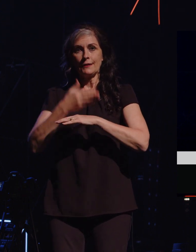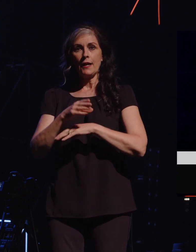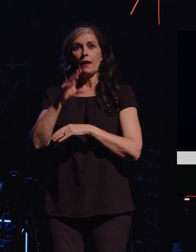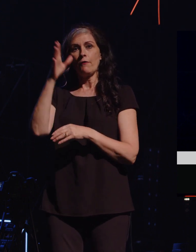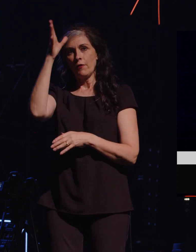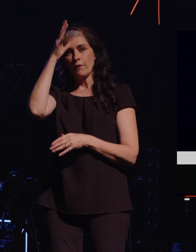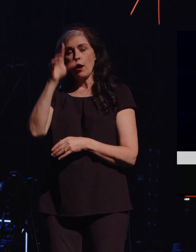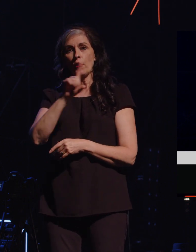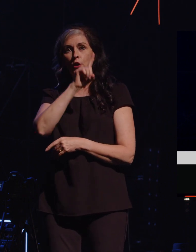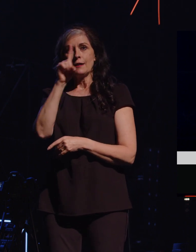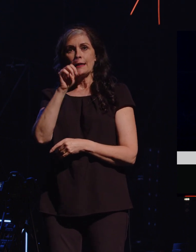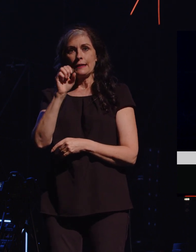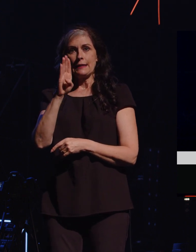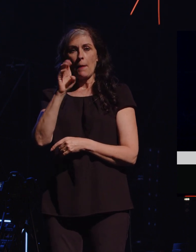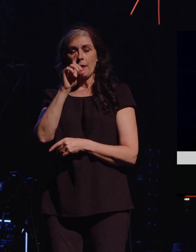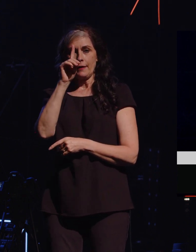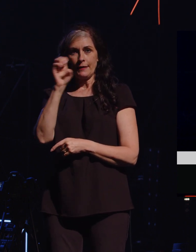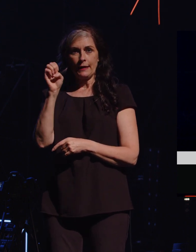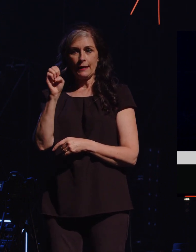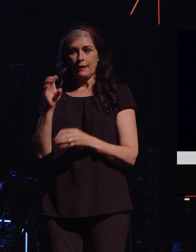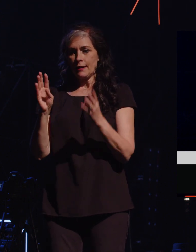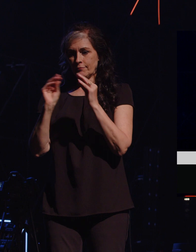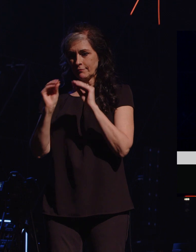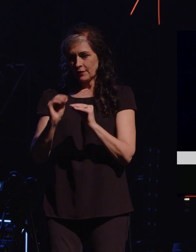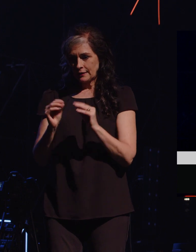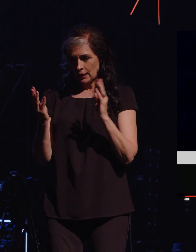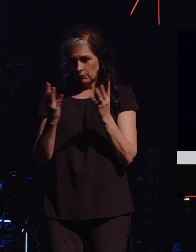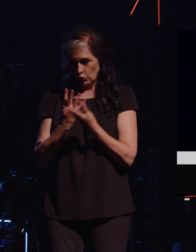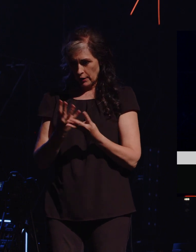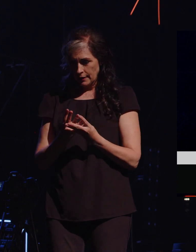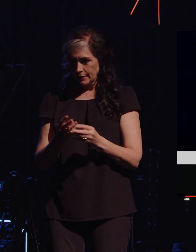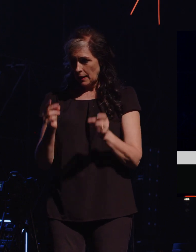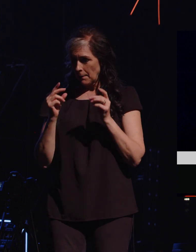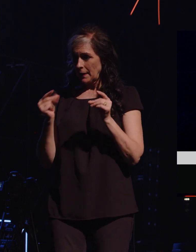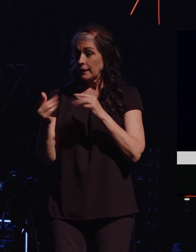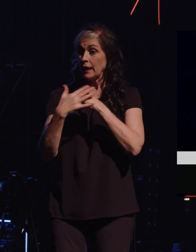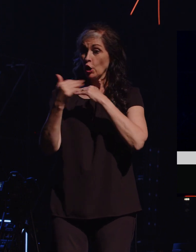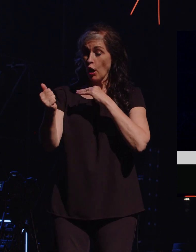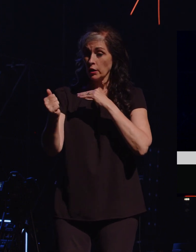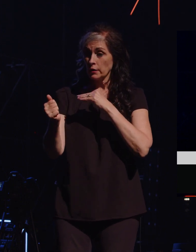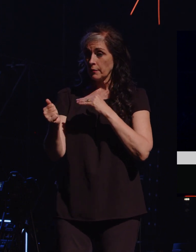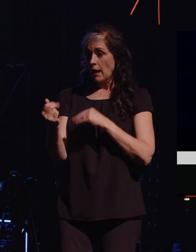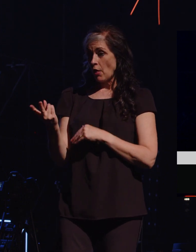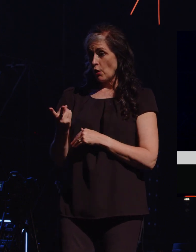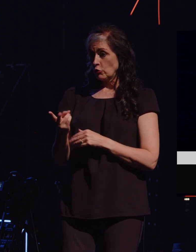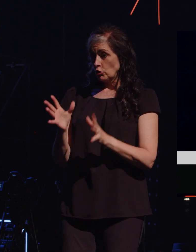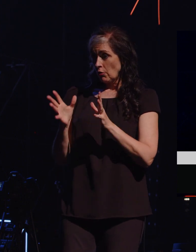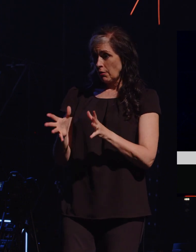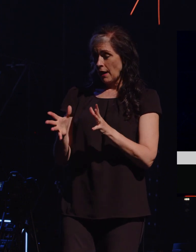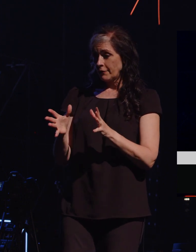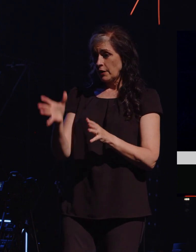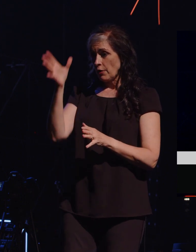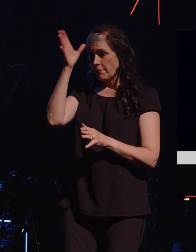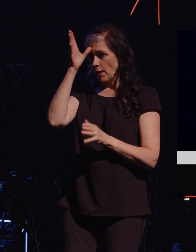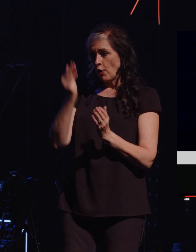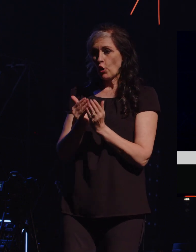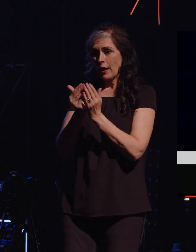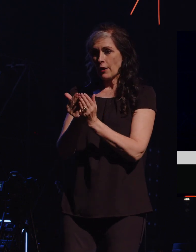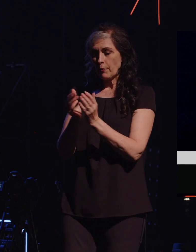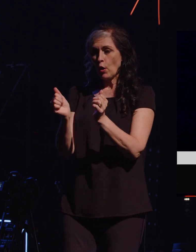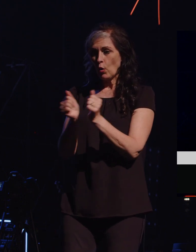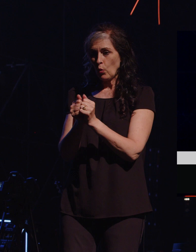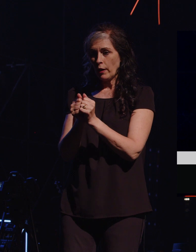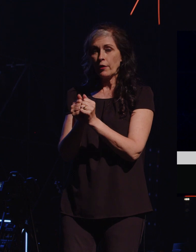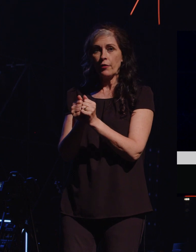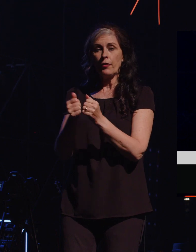the nets. And immediately he called them. And they left their father Zebedee in the boat with